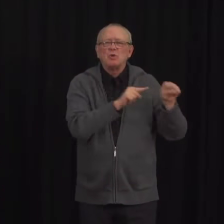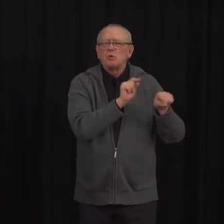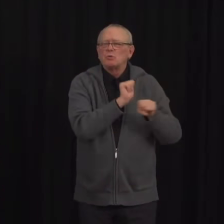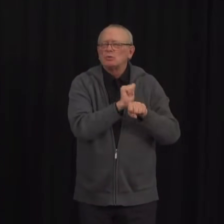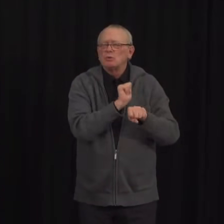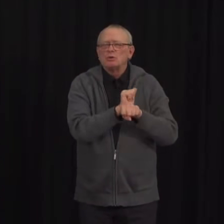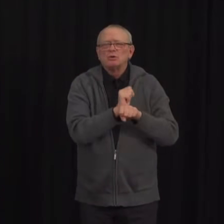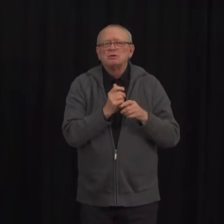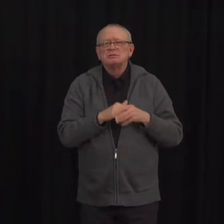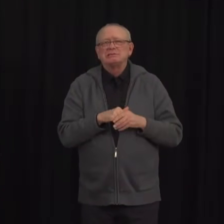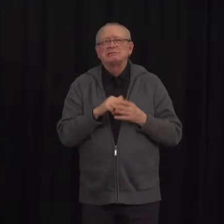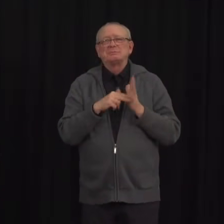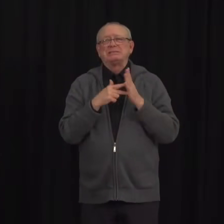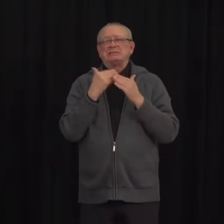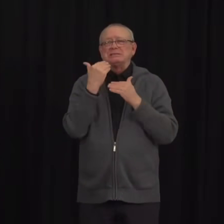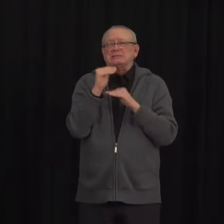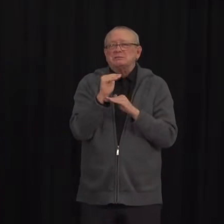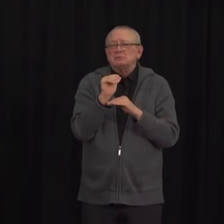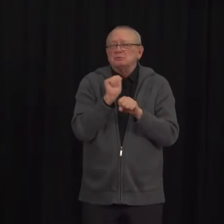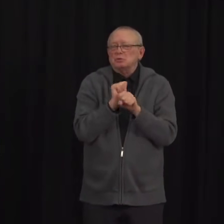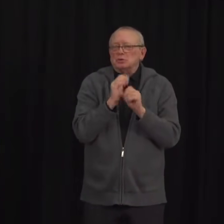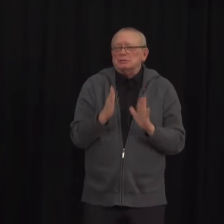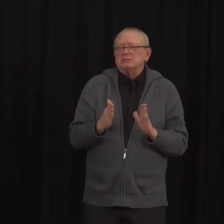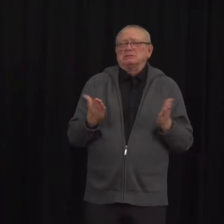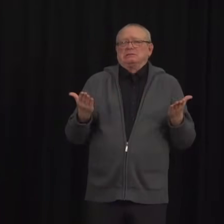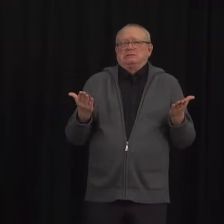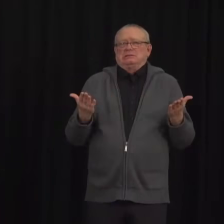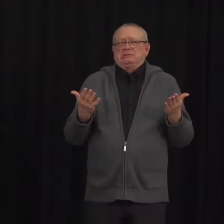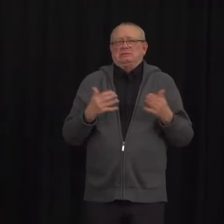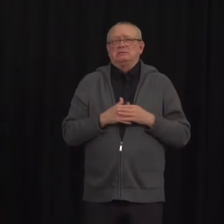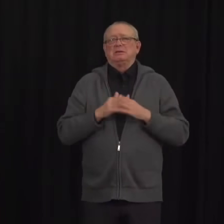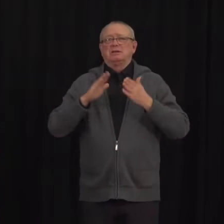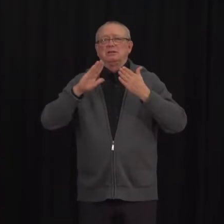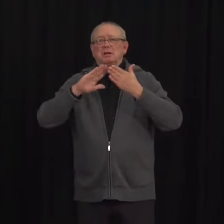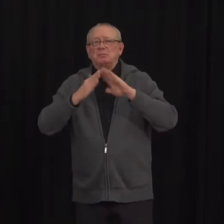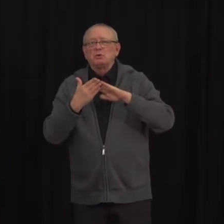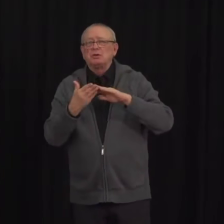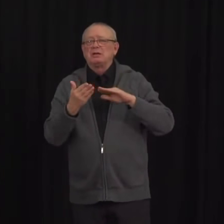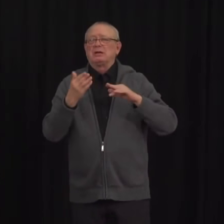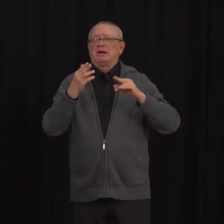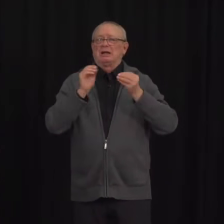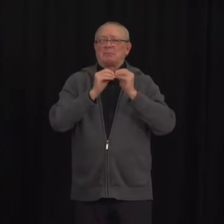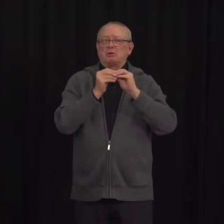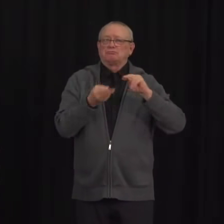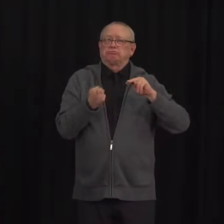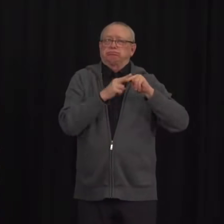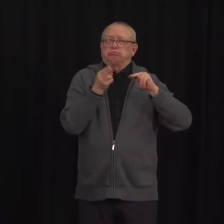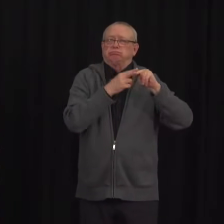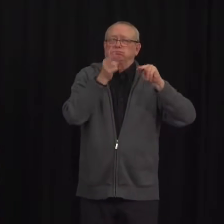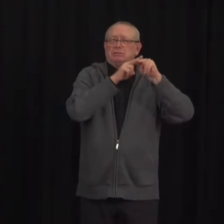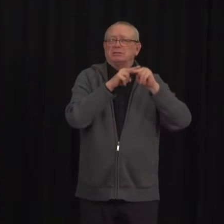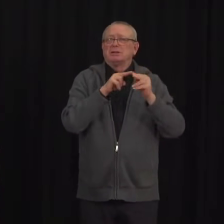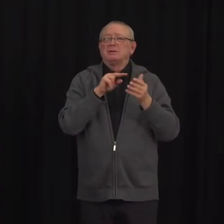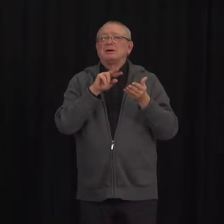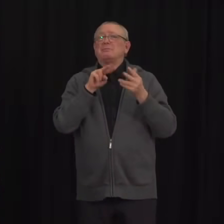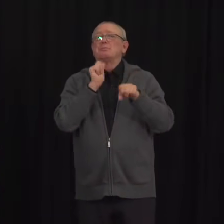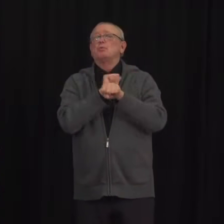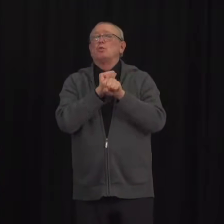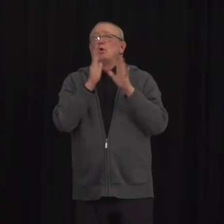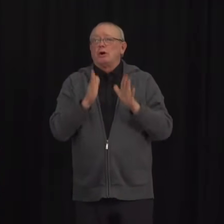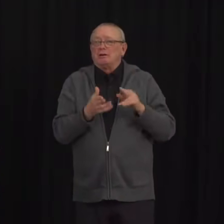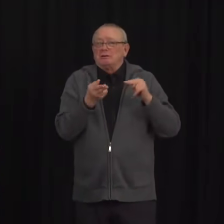community transmission increases, more healthcare workers are exposed in various settings, or perhaps have family members